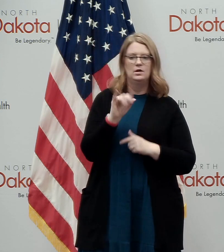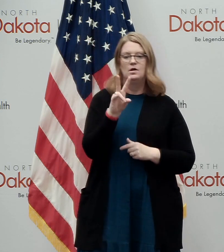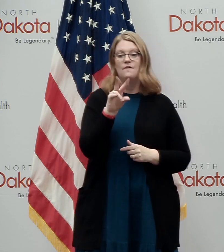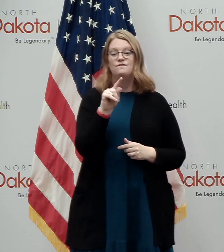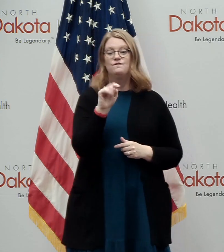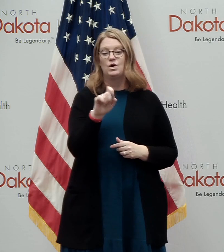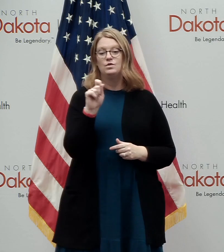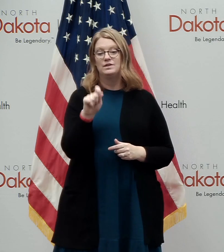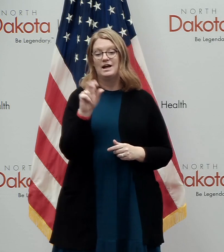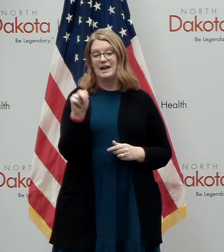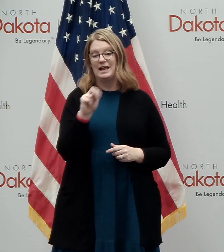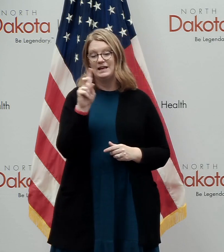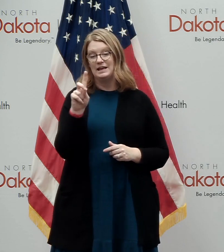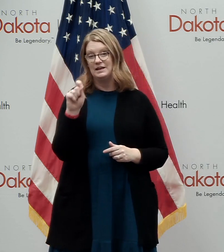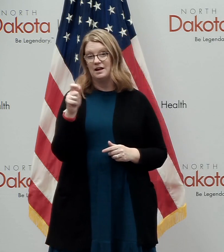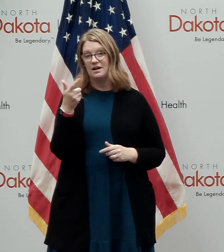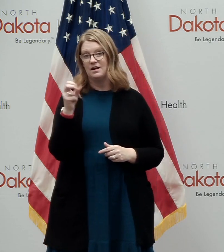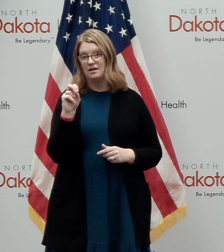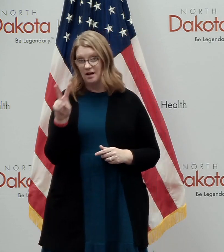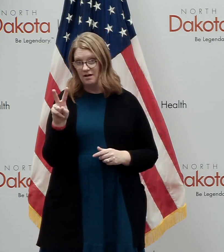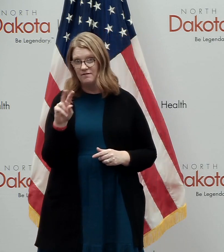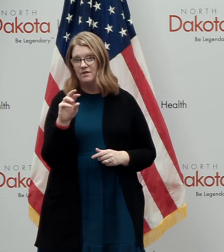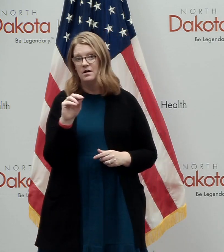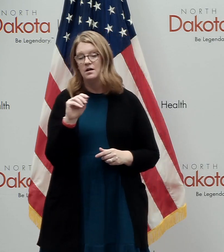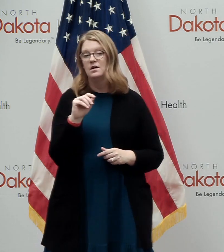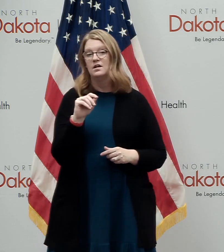vote.nd.gov website is that